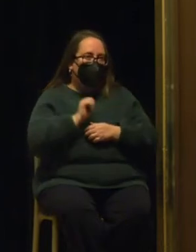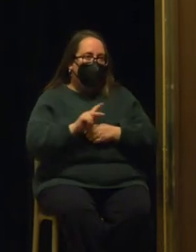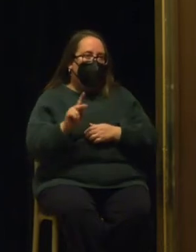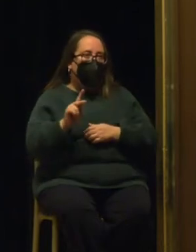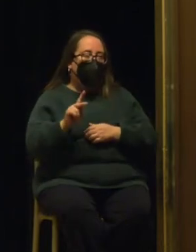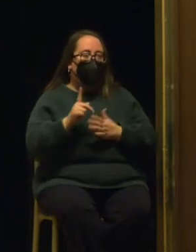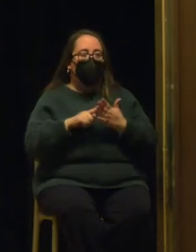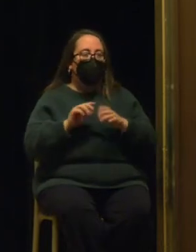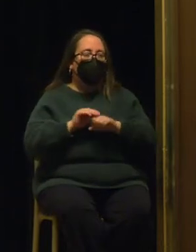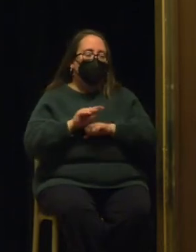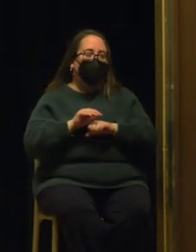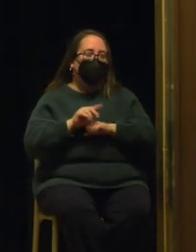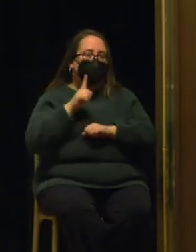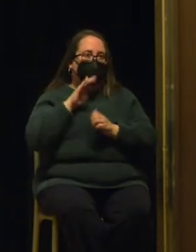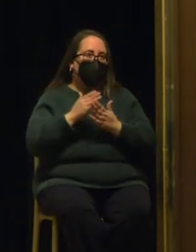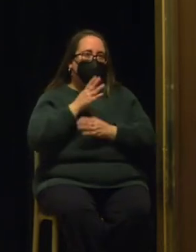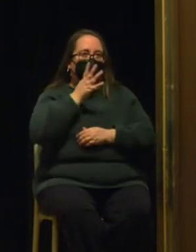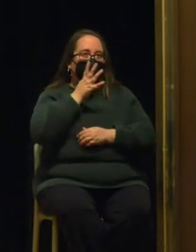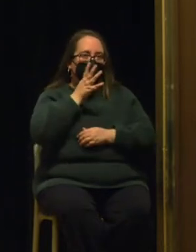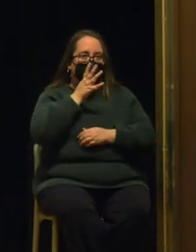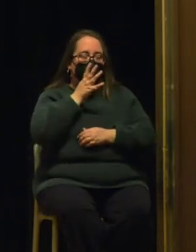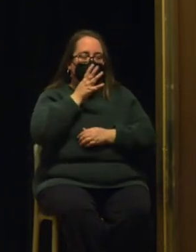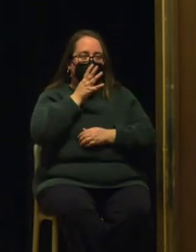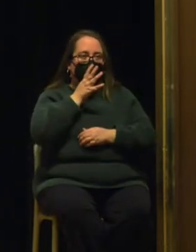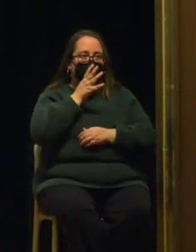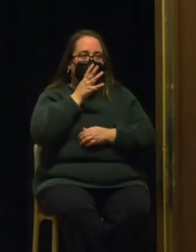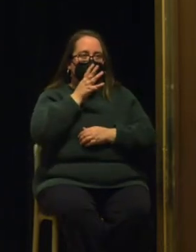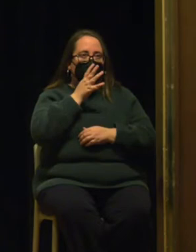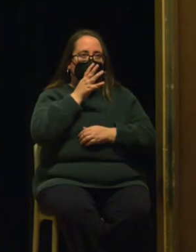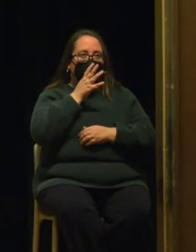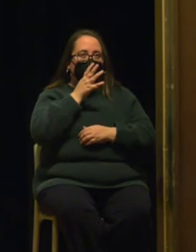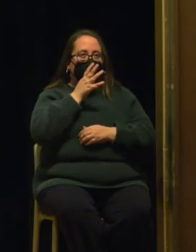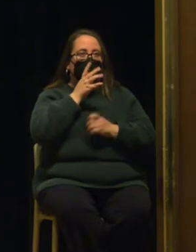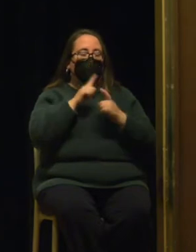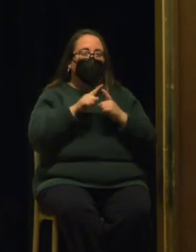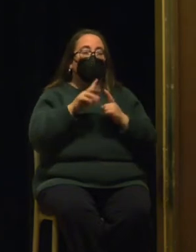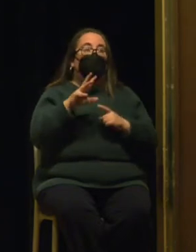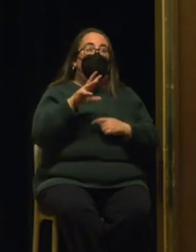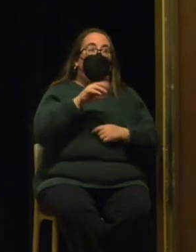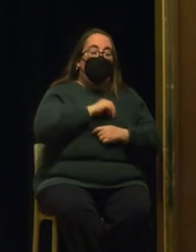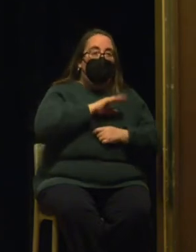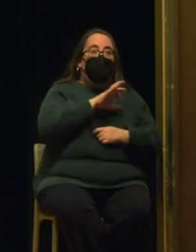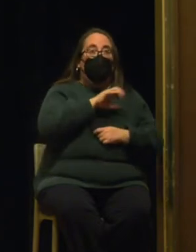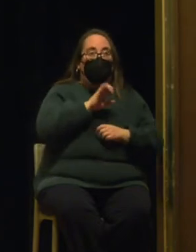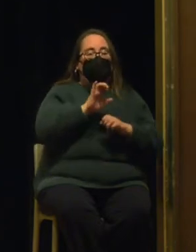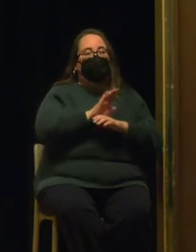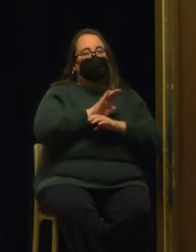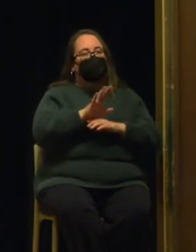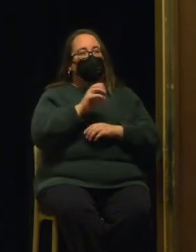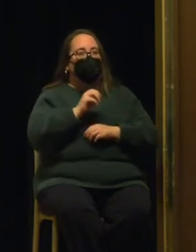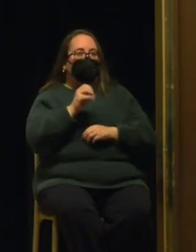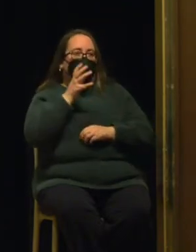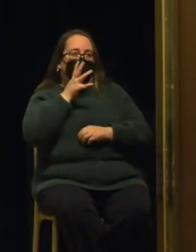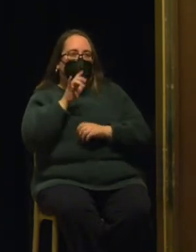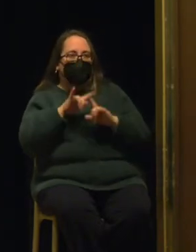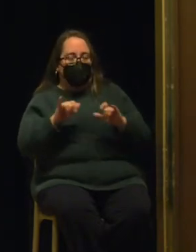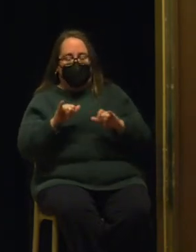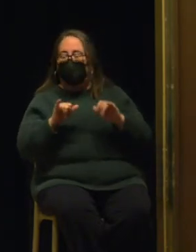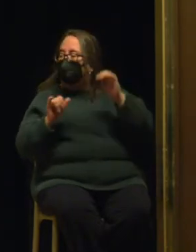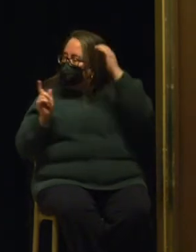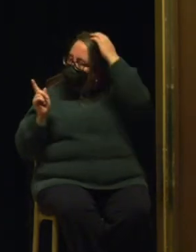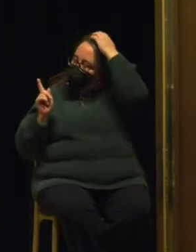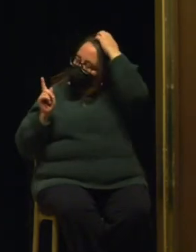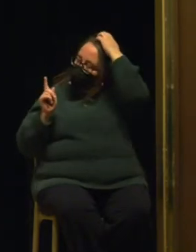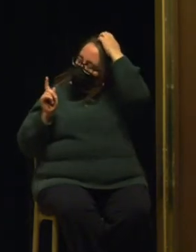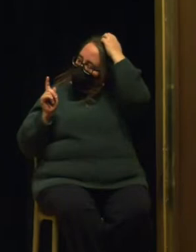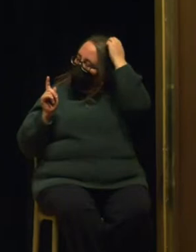what advice would you give a new mom to try to navigate being a company owner, business owner, and motherhood? Well, I think the first thing to